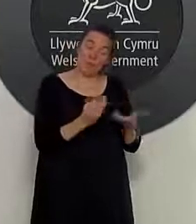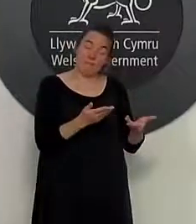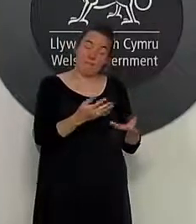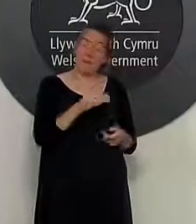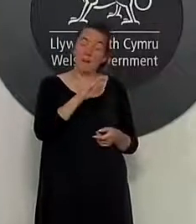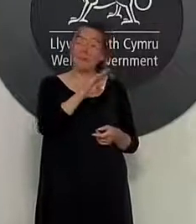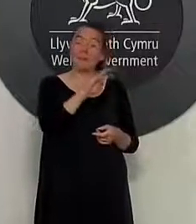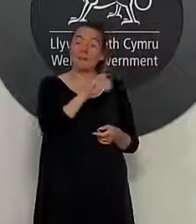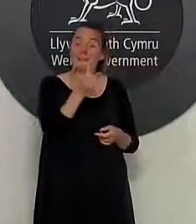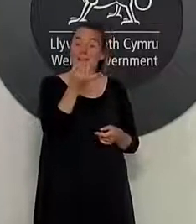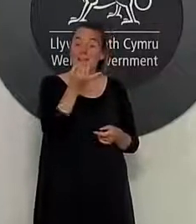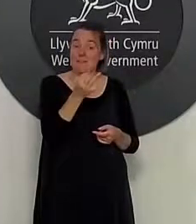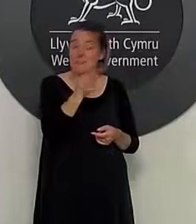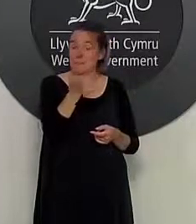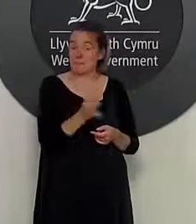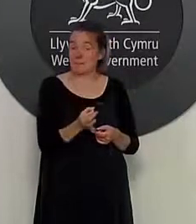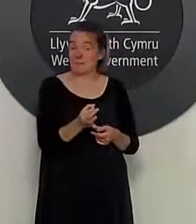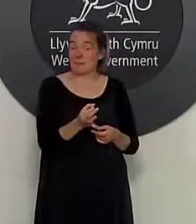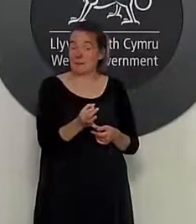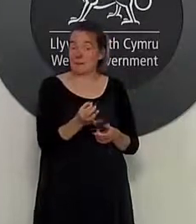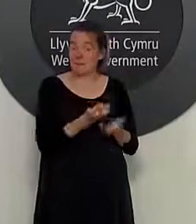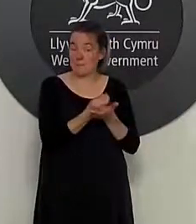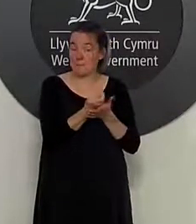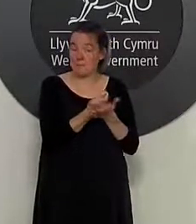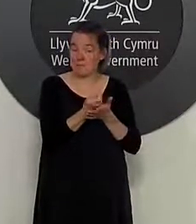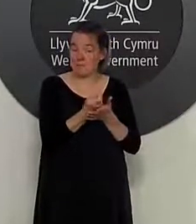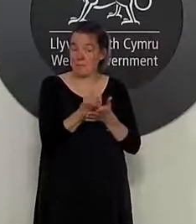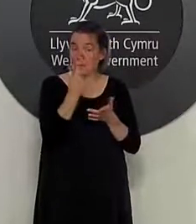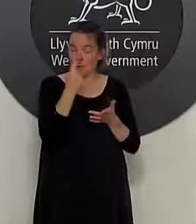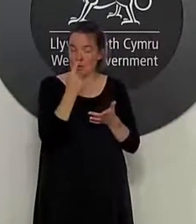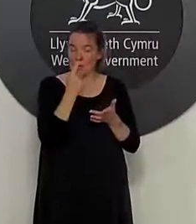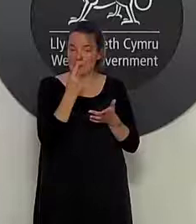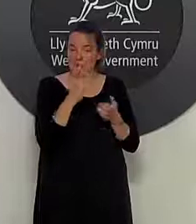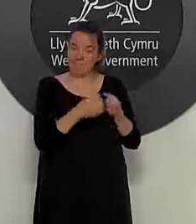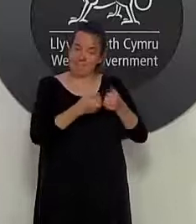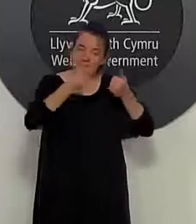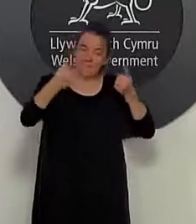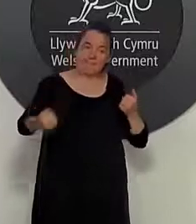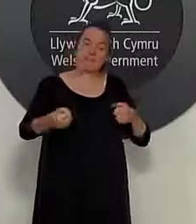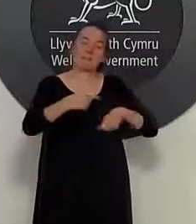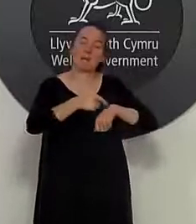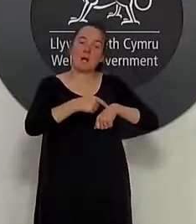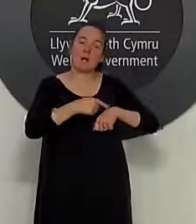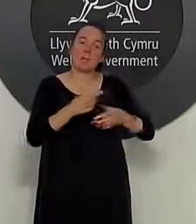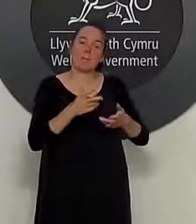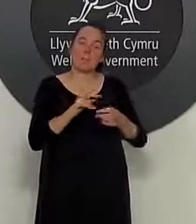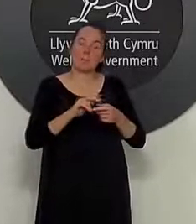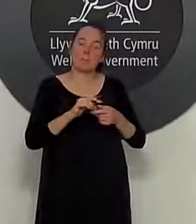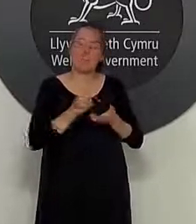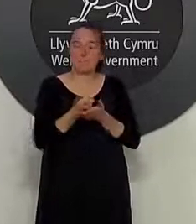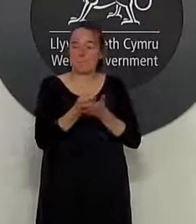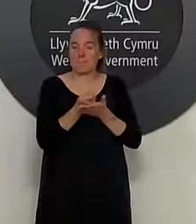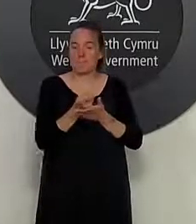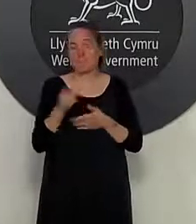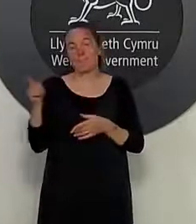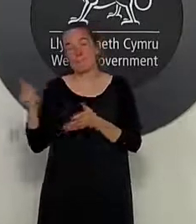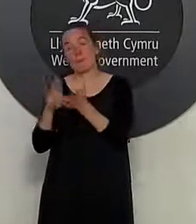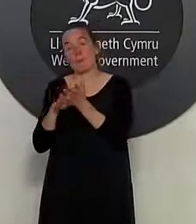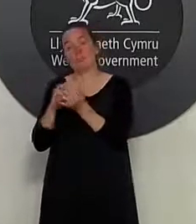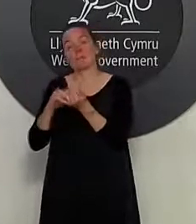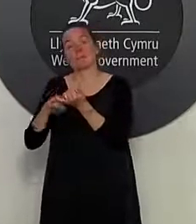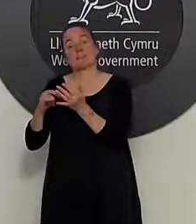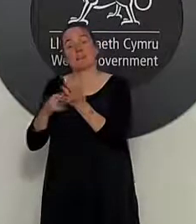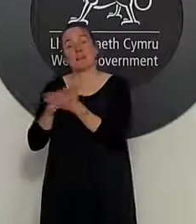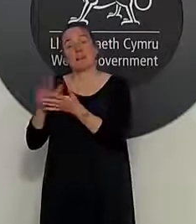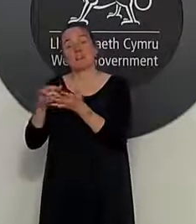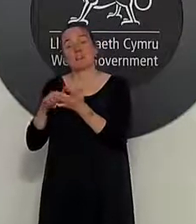to offer them over a longer term to make them more affordable. Now, Mrs. Thatcher arrived, she passed a law that made